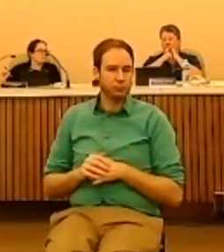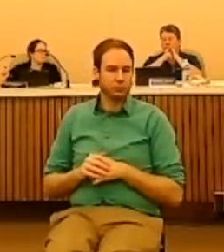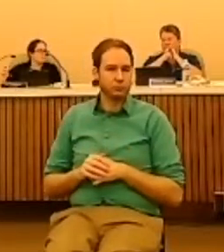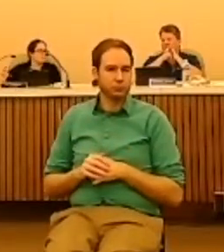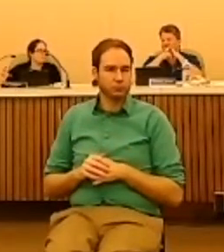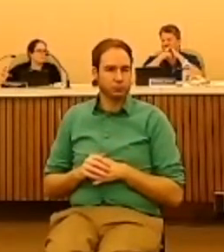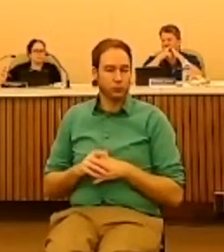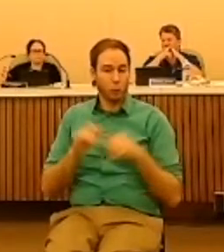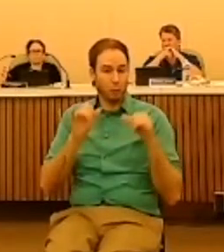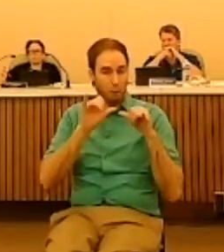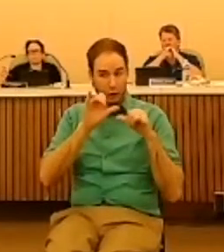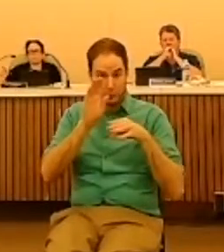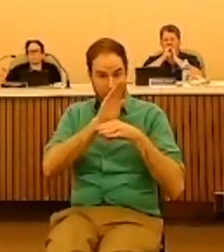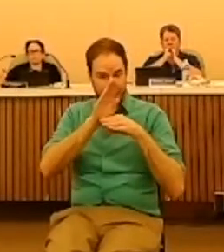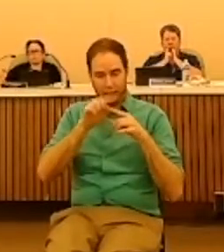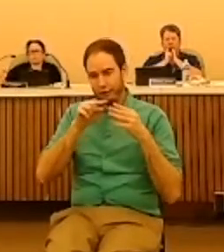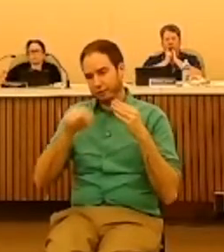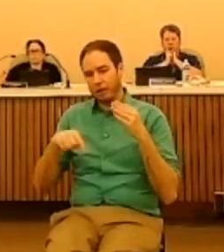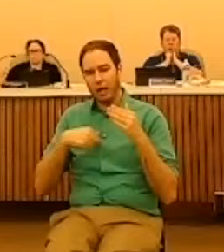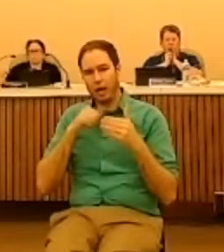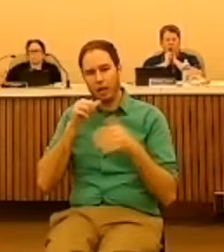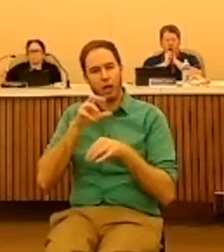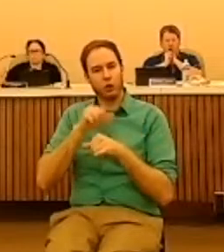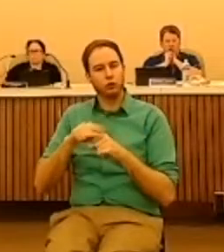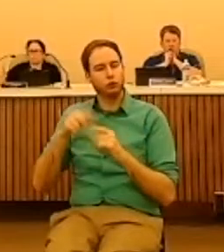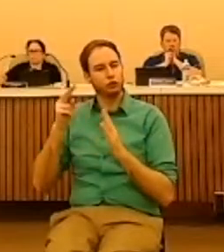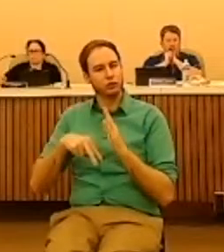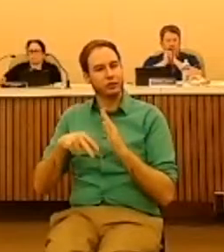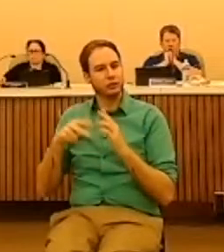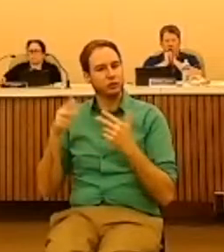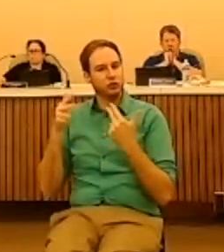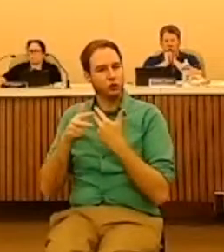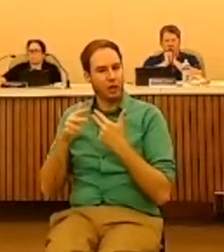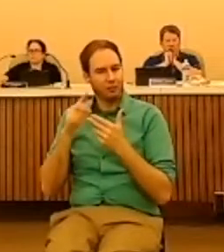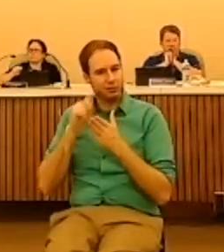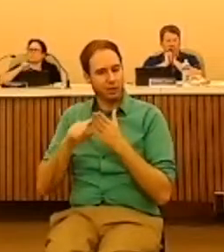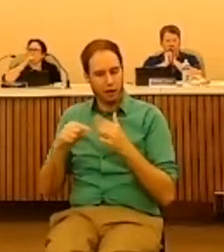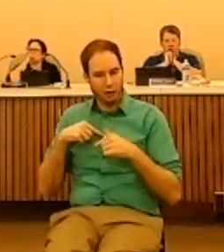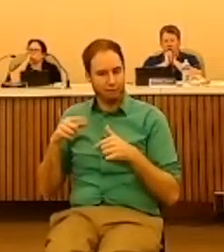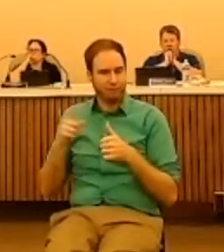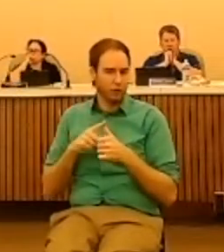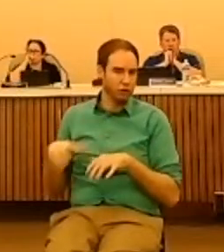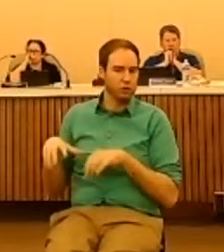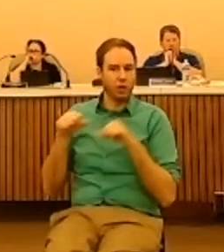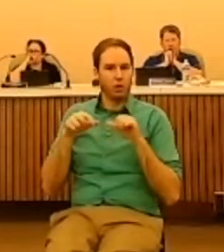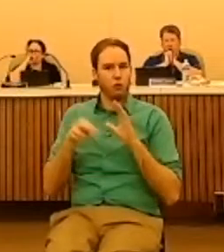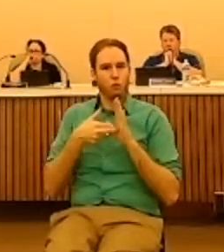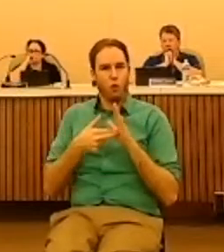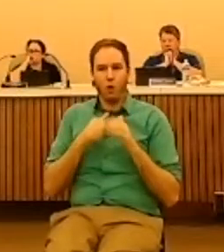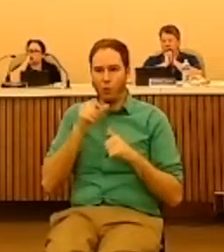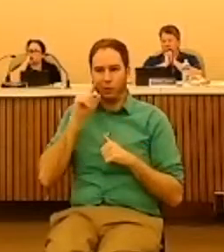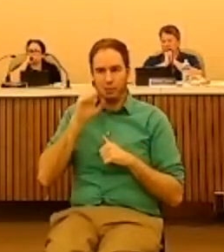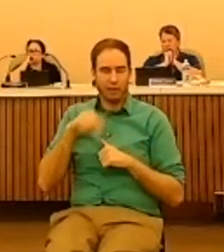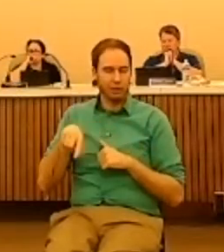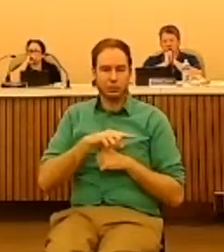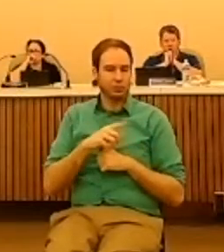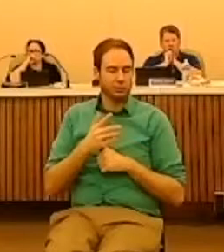I certainly wasn't at all used to reading traffic studies when I first took this office, so I don't expect